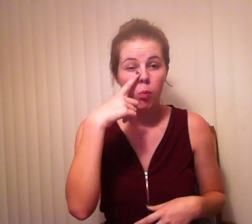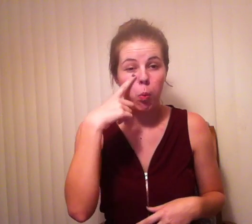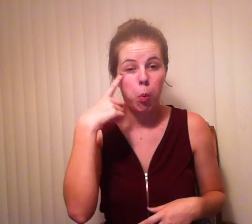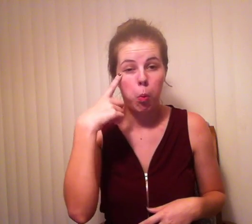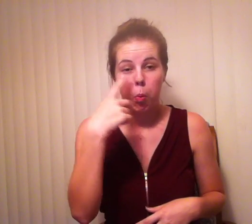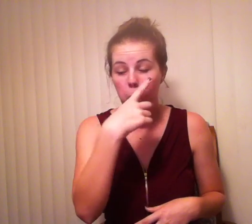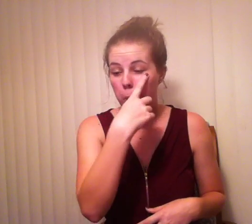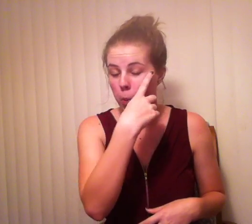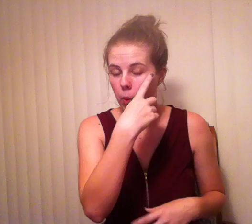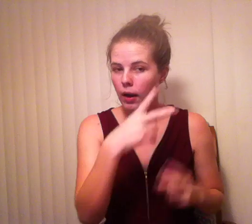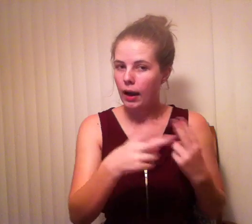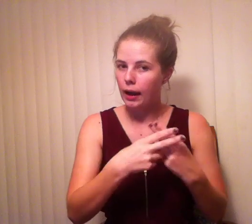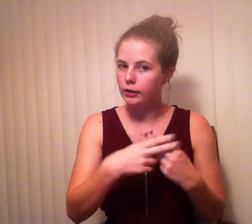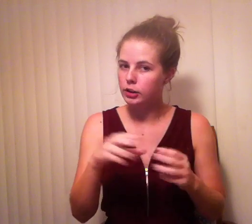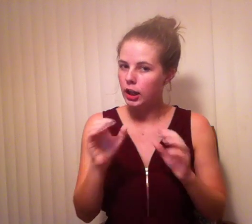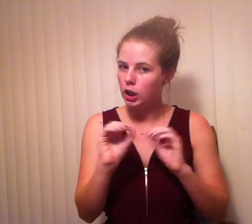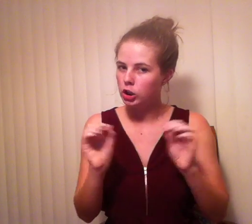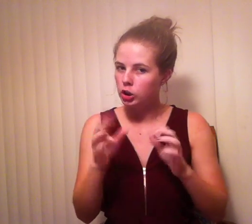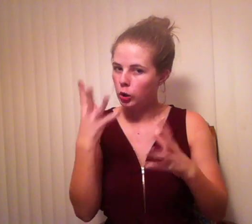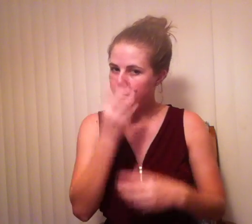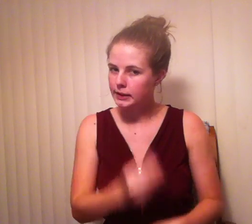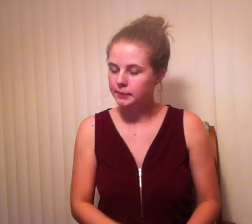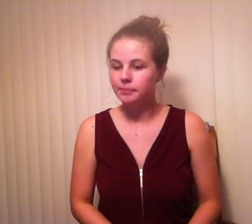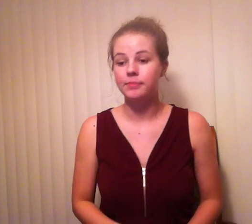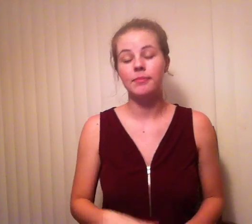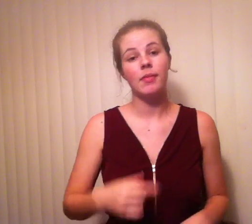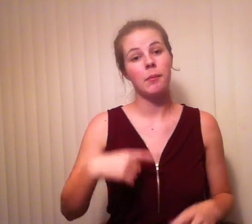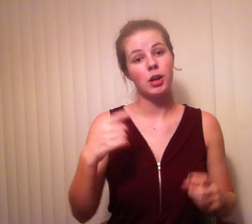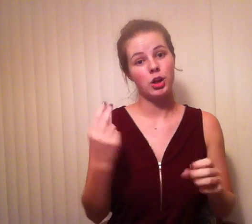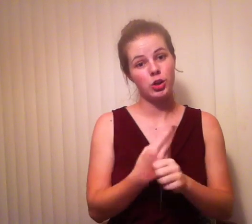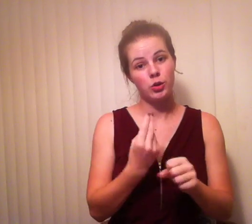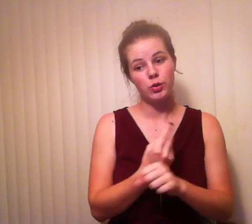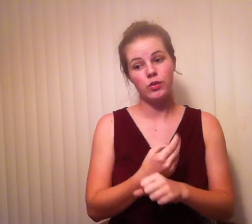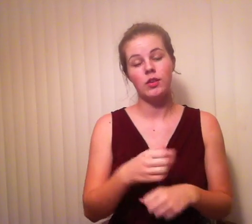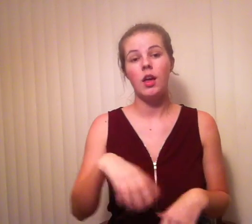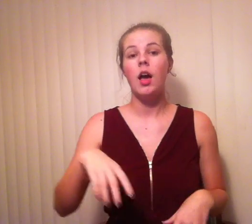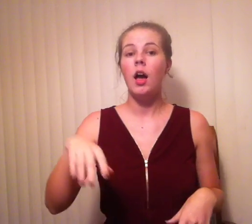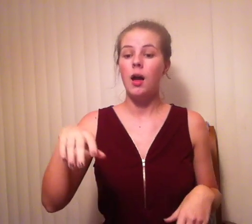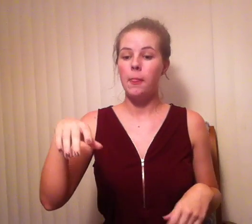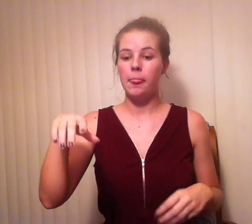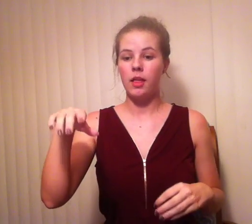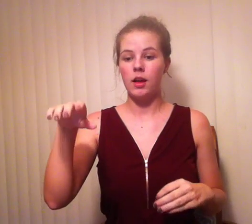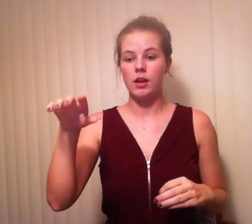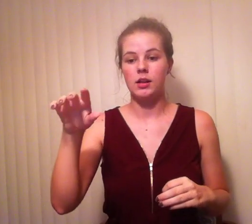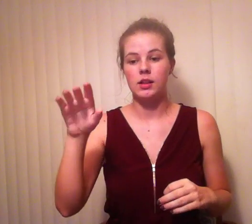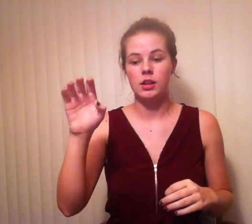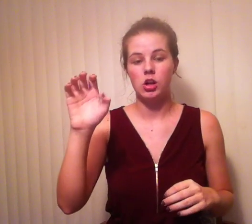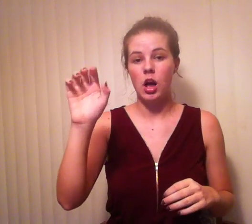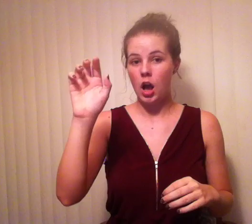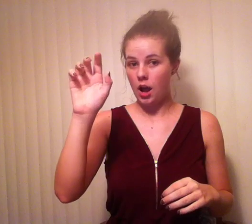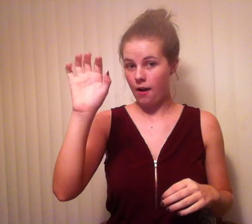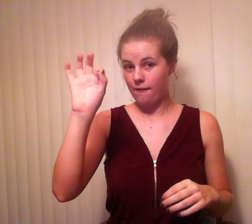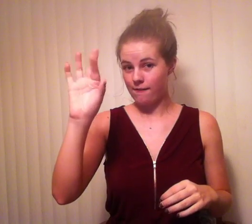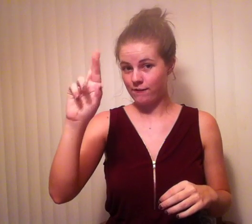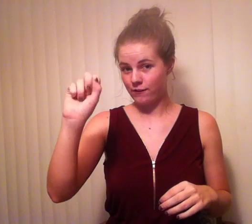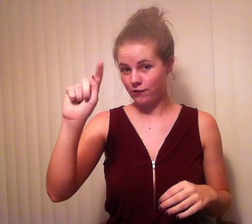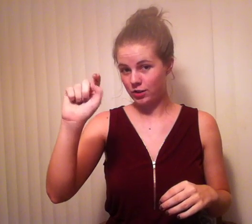use the First Aid Beauty Eye Duty Triple Remedy, which instantly brightens, depuffs, and smooths the under eyes